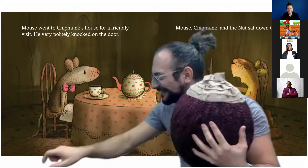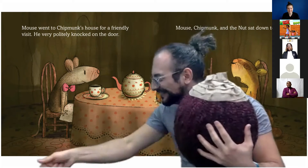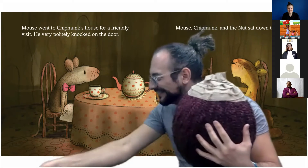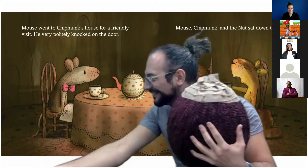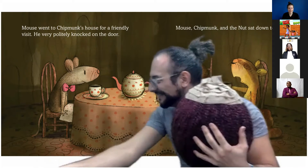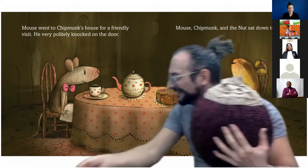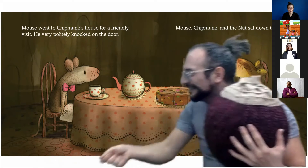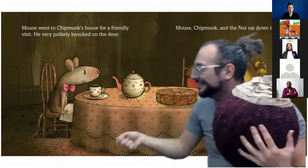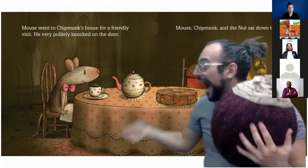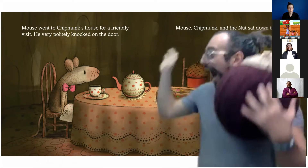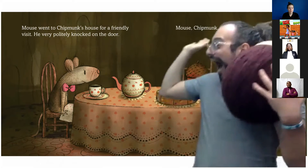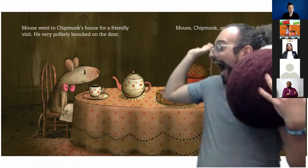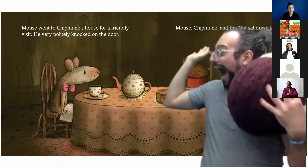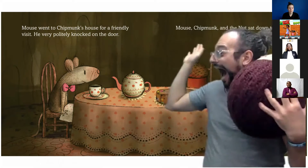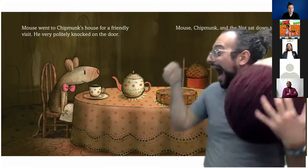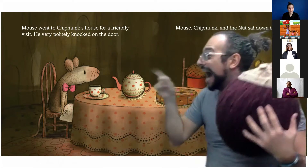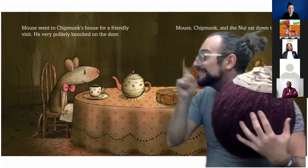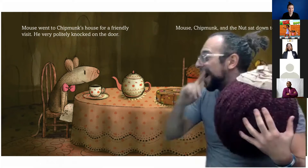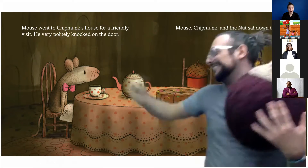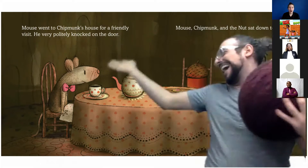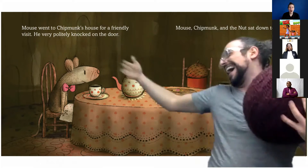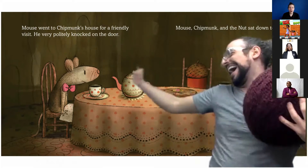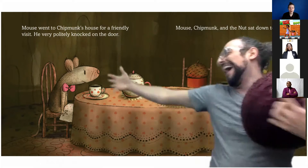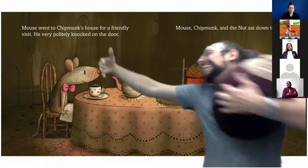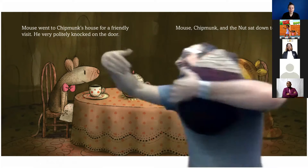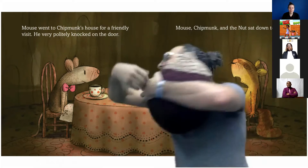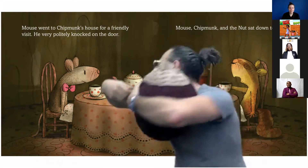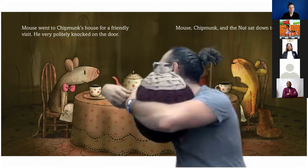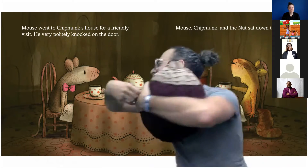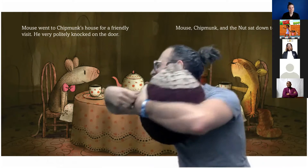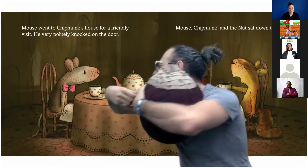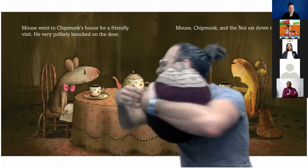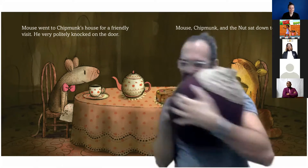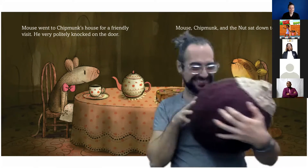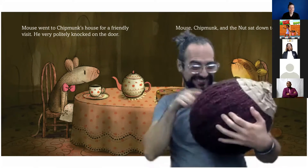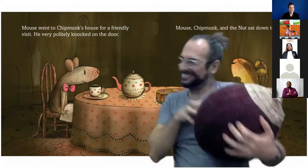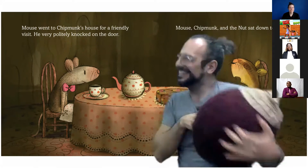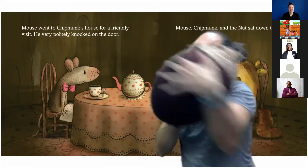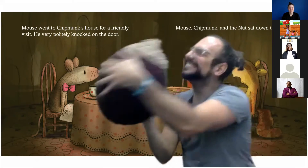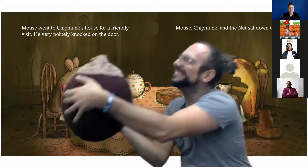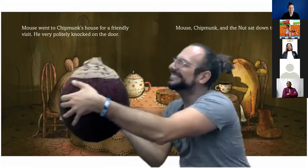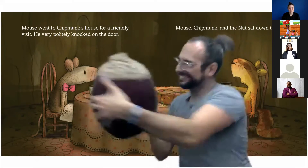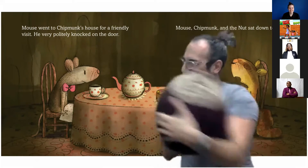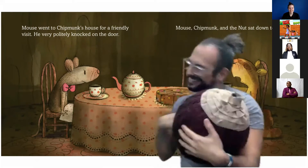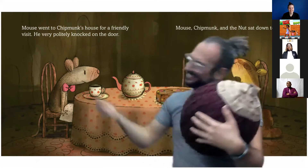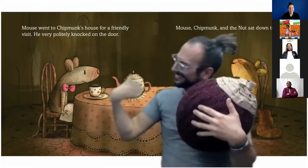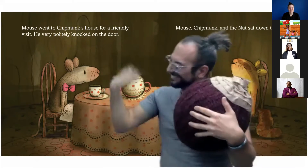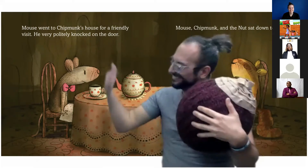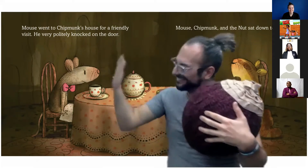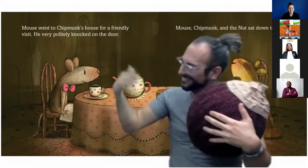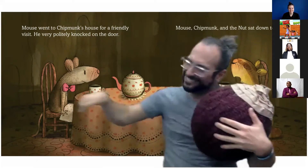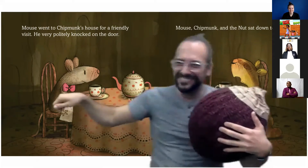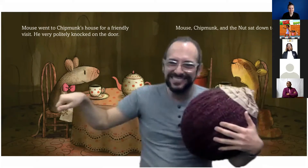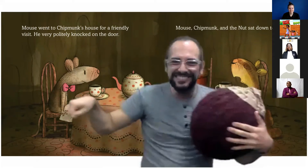Chipmunk said to the little nut, oh, who is it? Oh, look, it's our friend Mouse. Come on